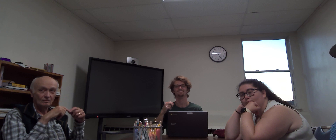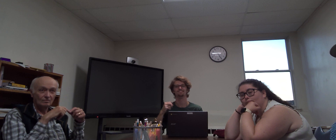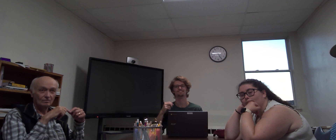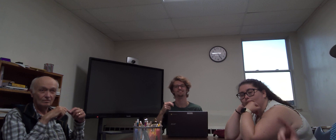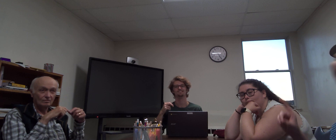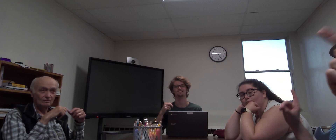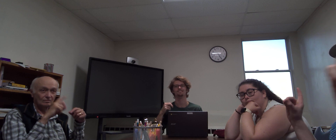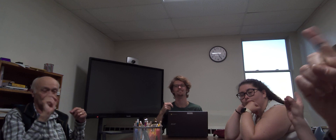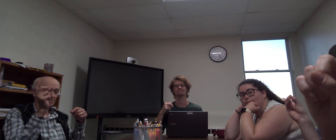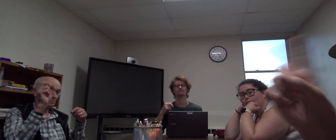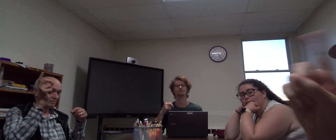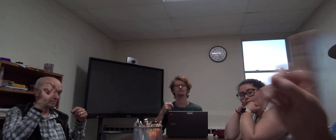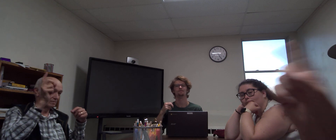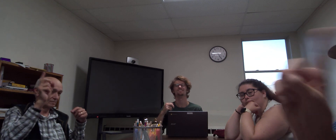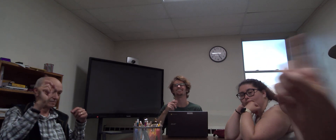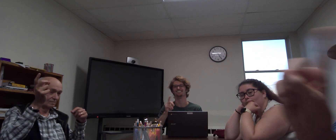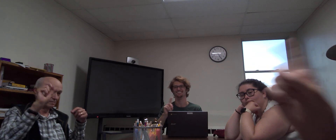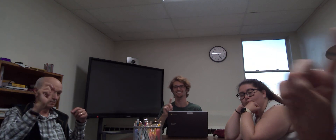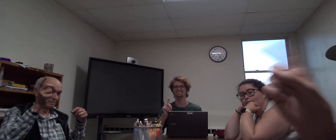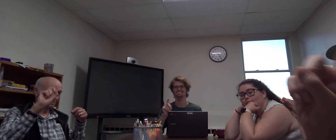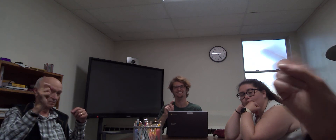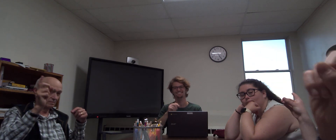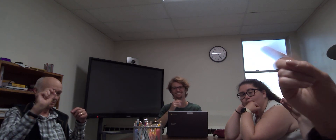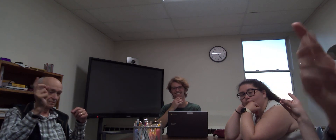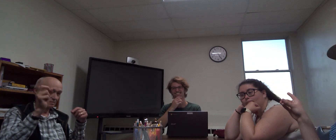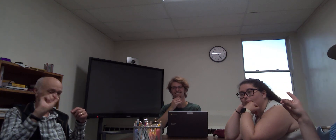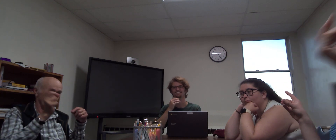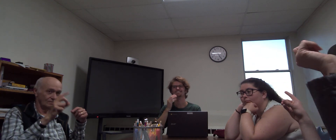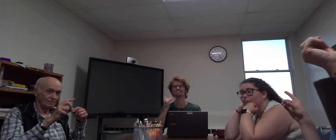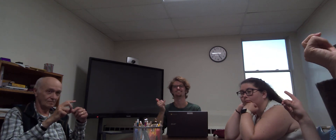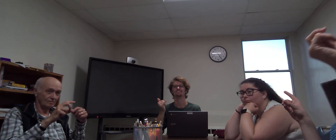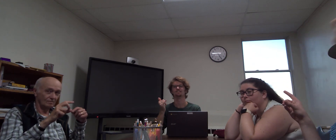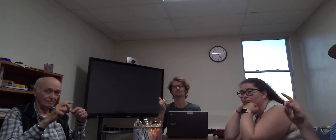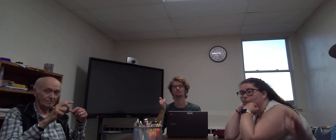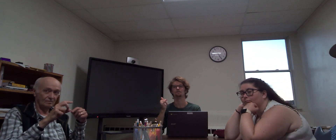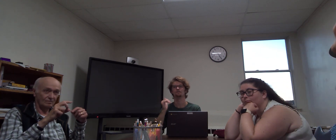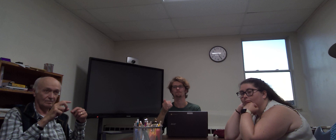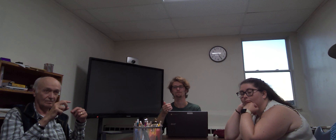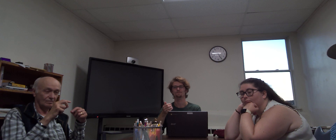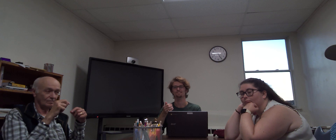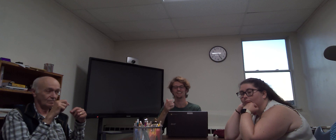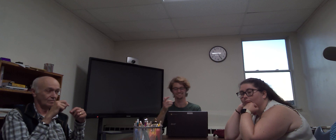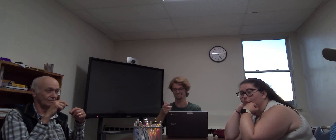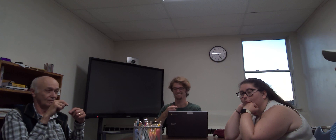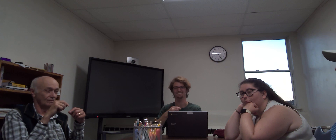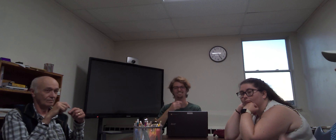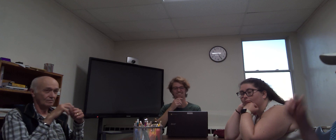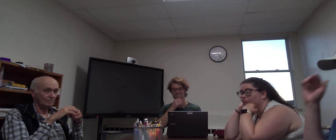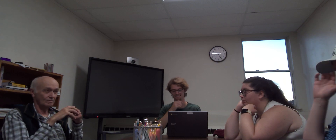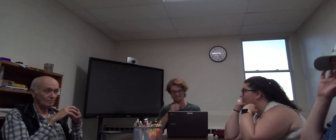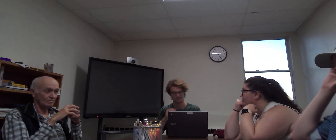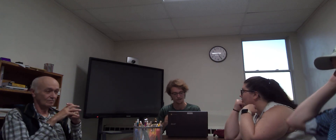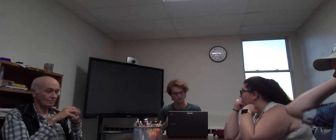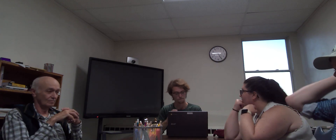where, Where? where, There you go. why, Why? and how. Excellent. That looks good. I'll get